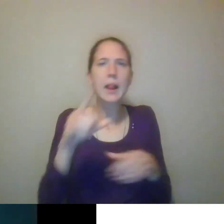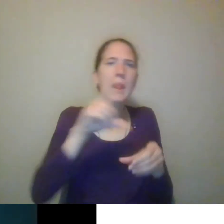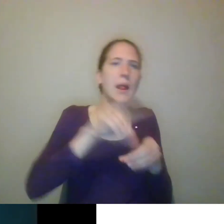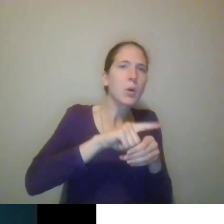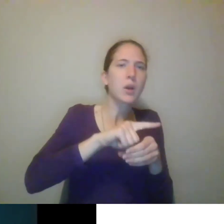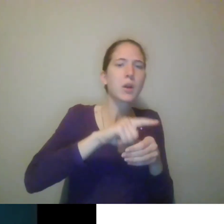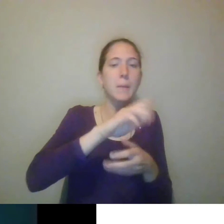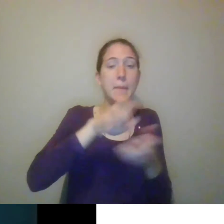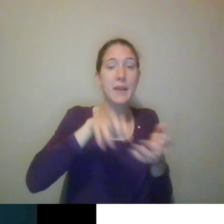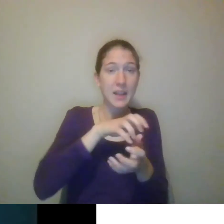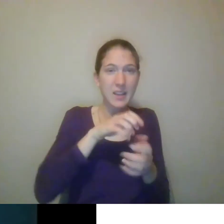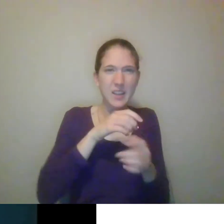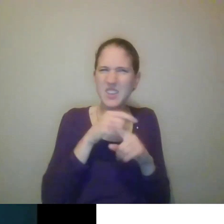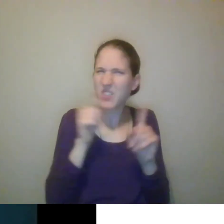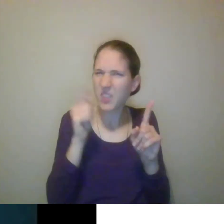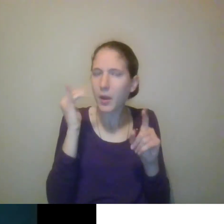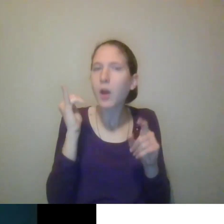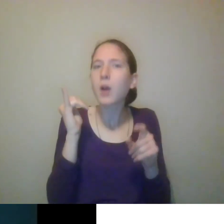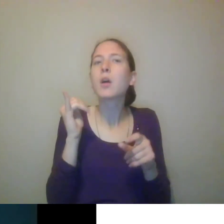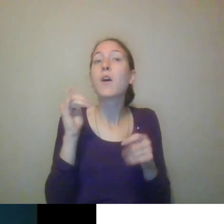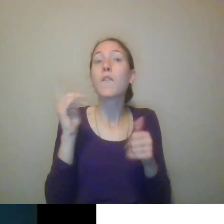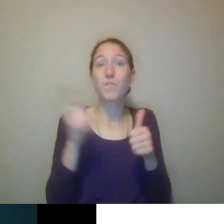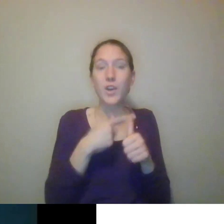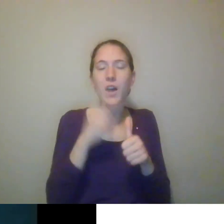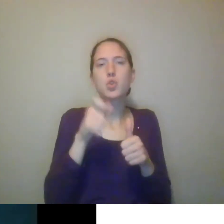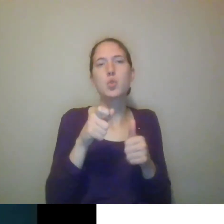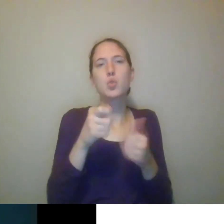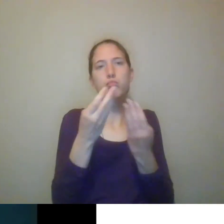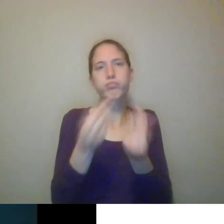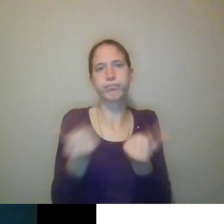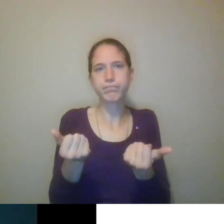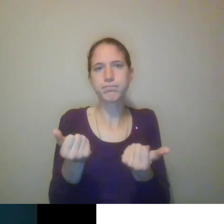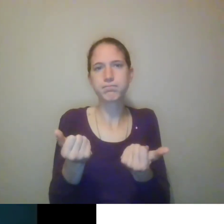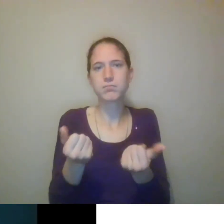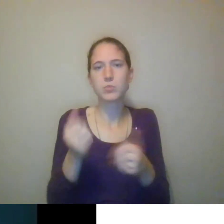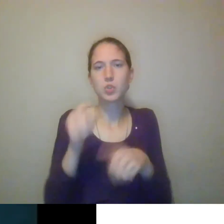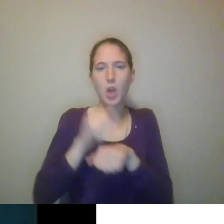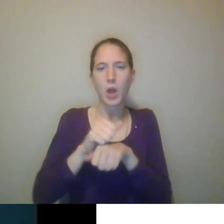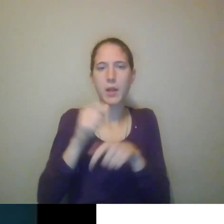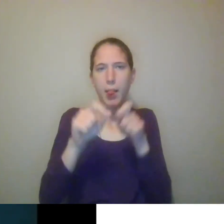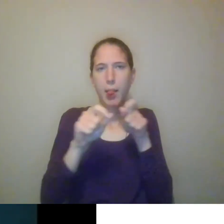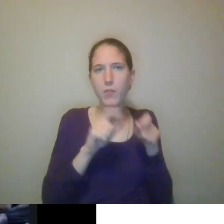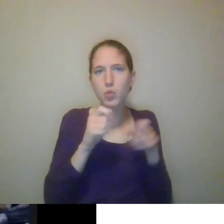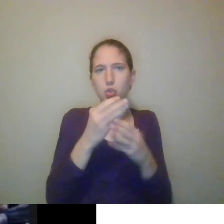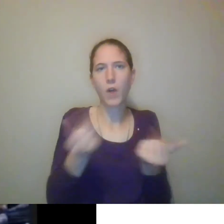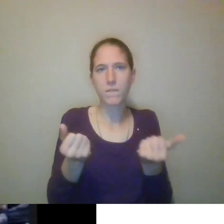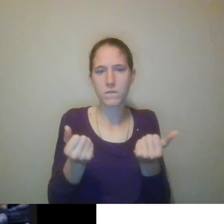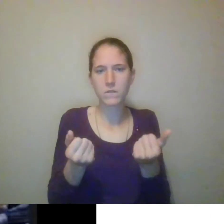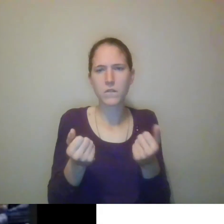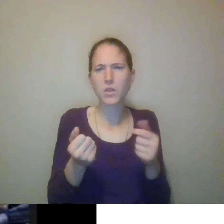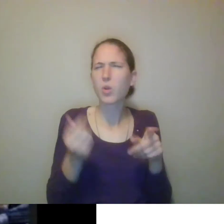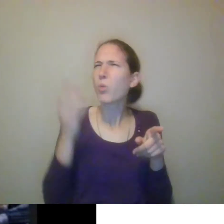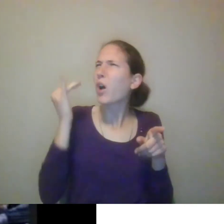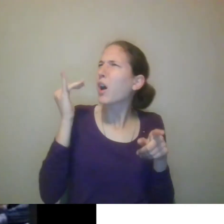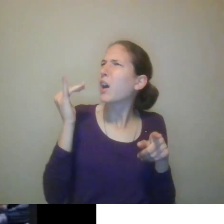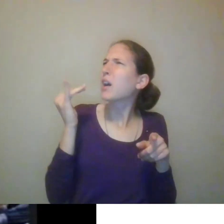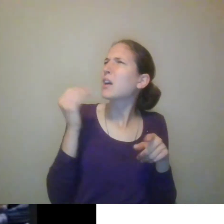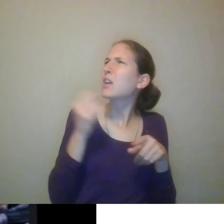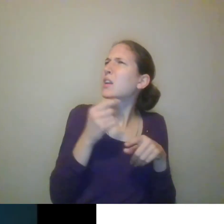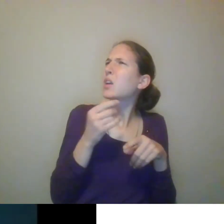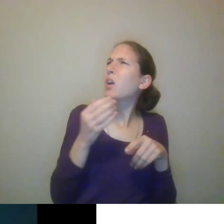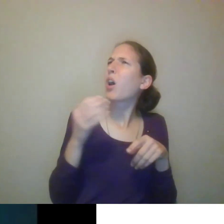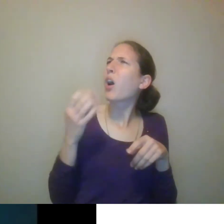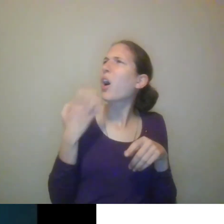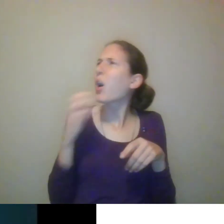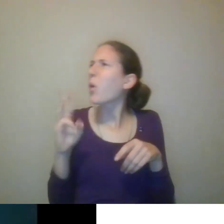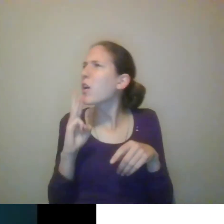The solid has to dissolve in the liquid first, and that's why you get that different. That's why it takes time. Then how come it's different when you put it in hot water than when you